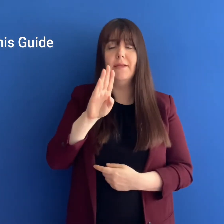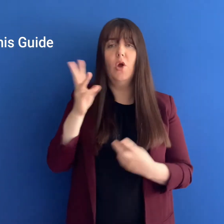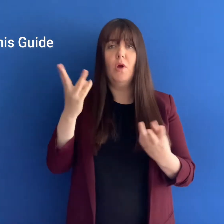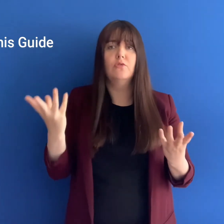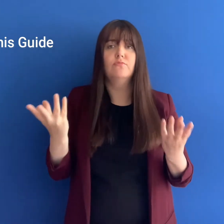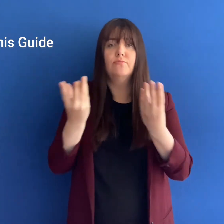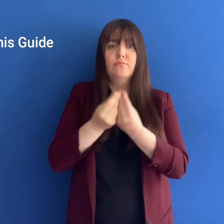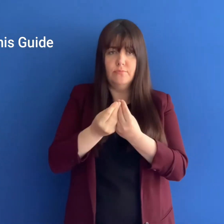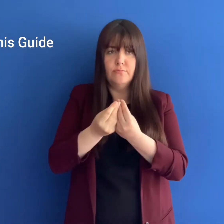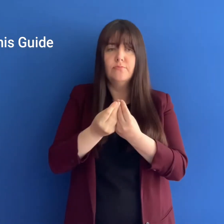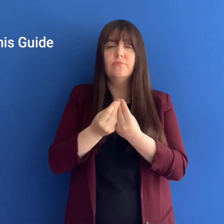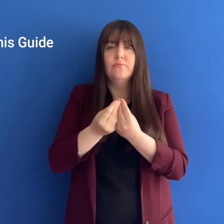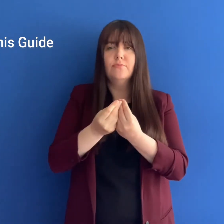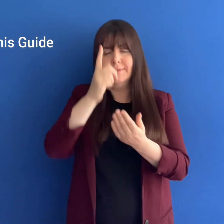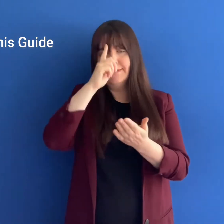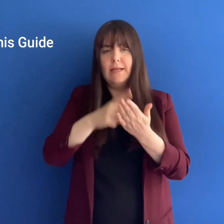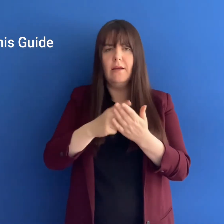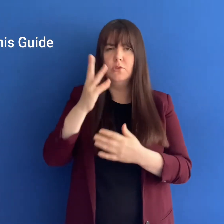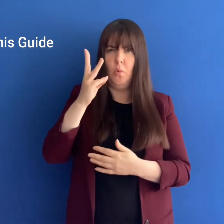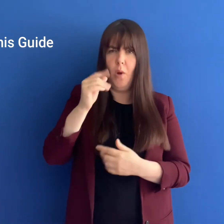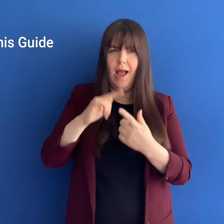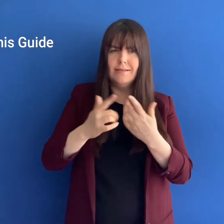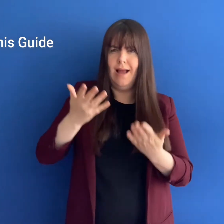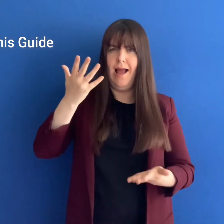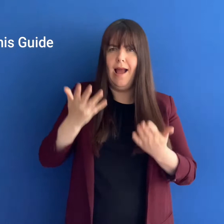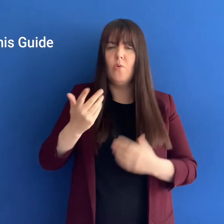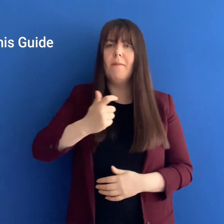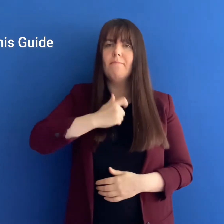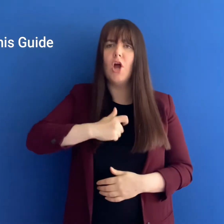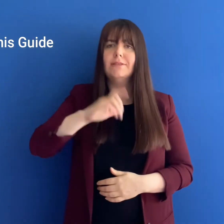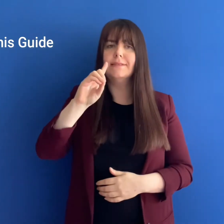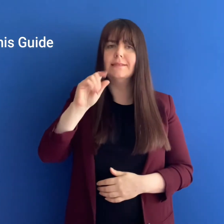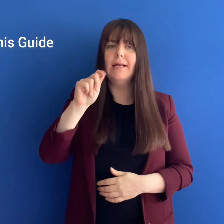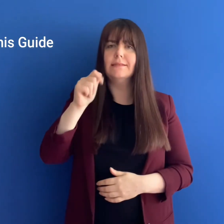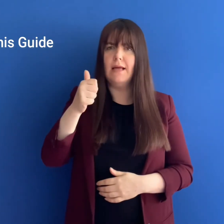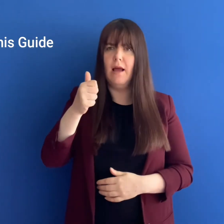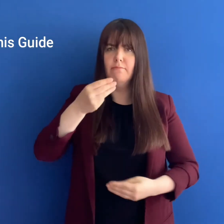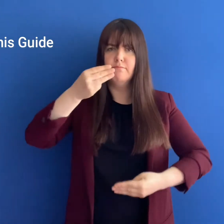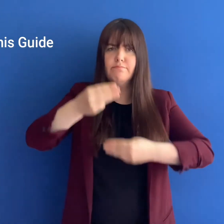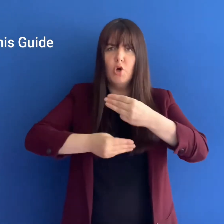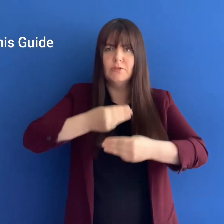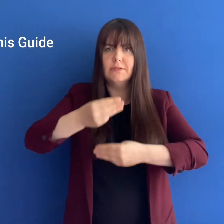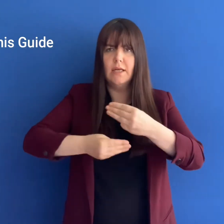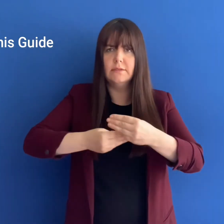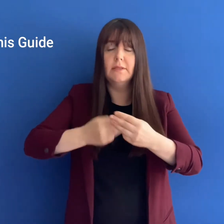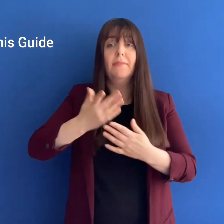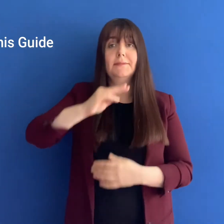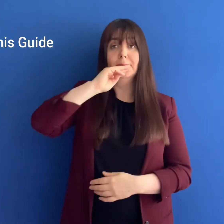the HRB jointly decide why and how personal data is processed.